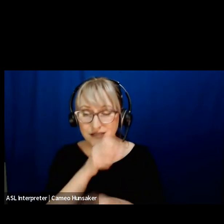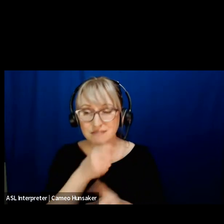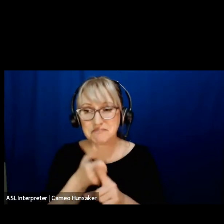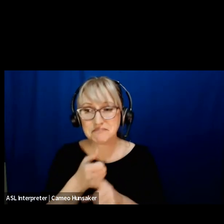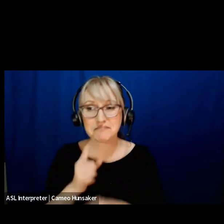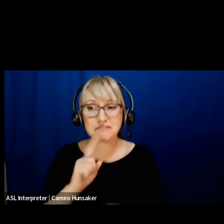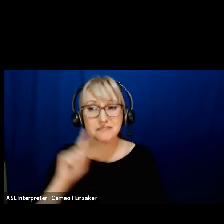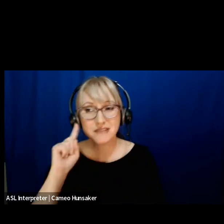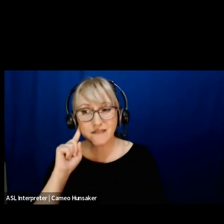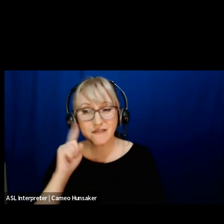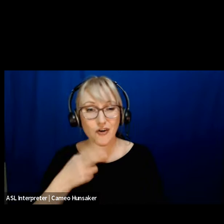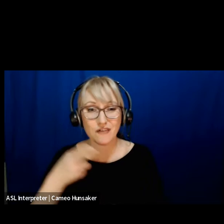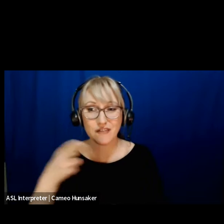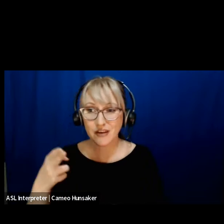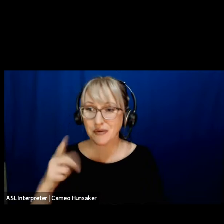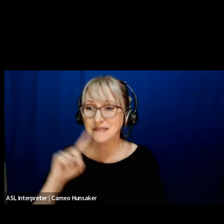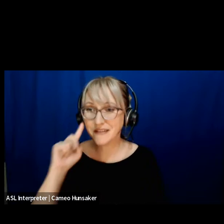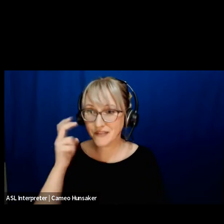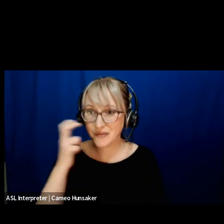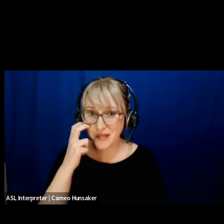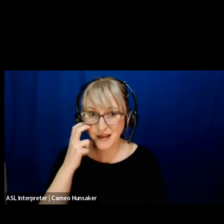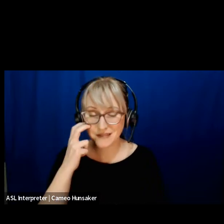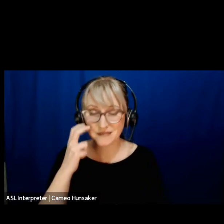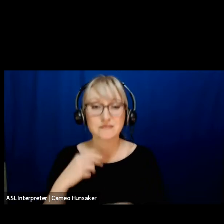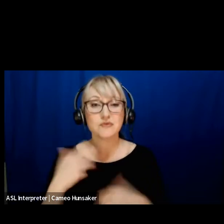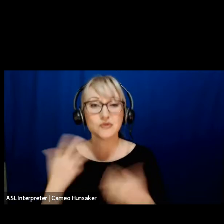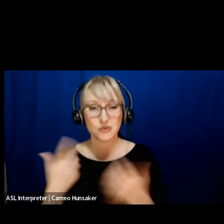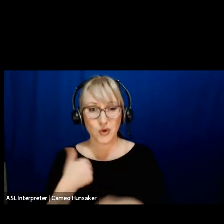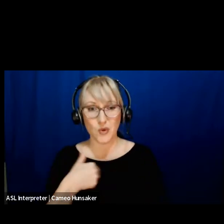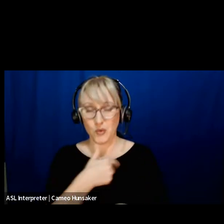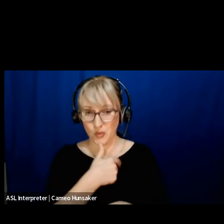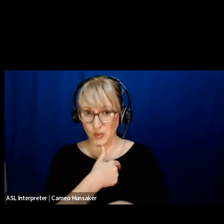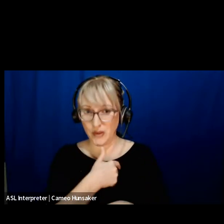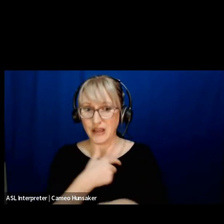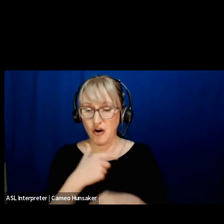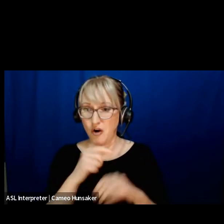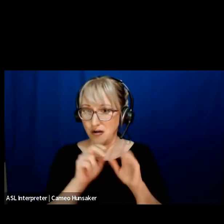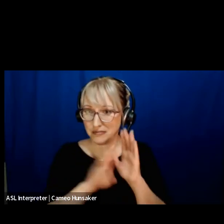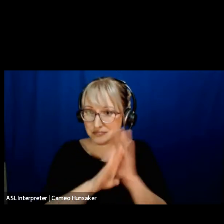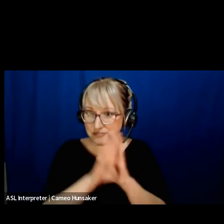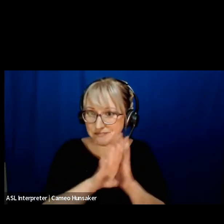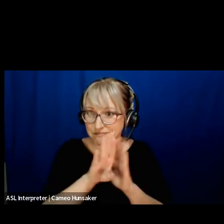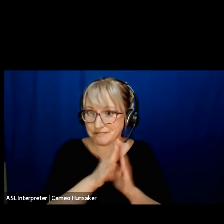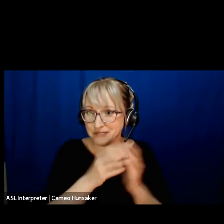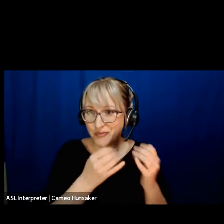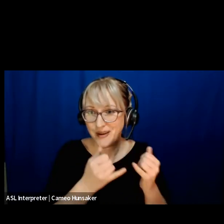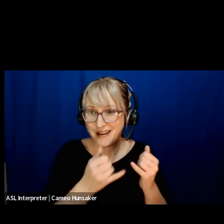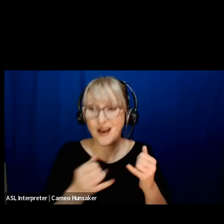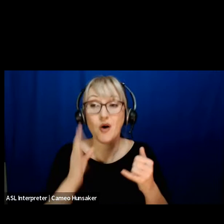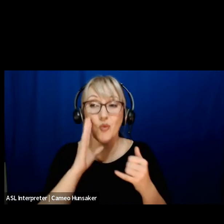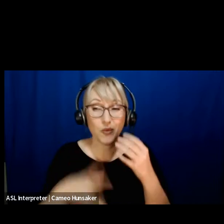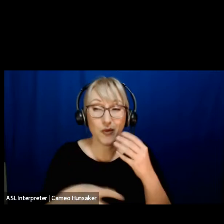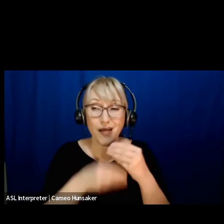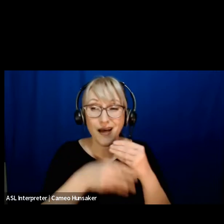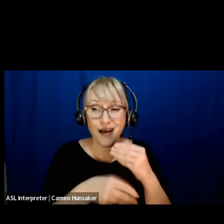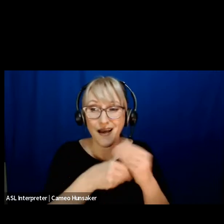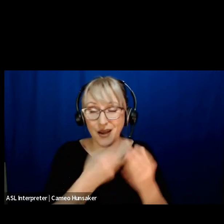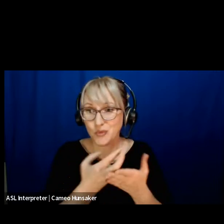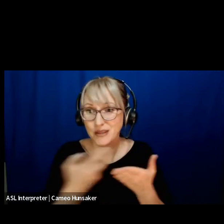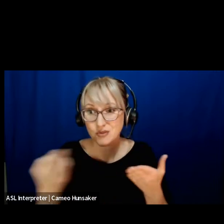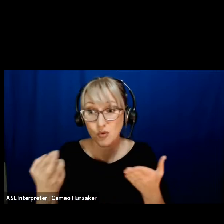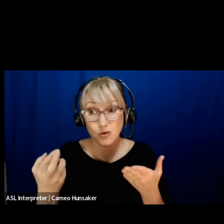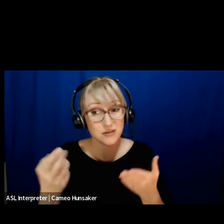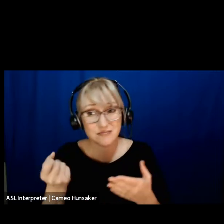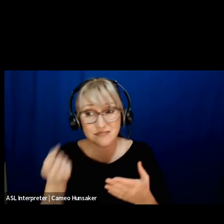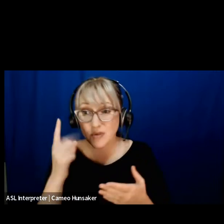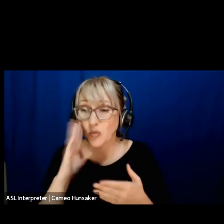deaf, blind. So we're building that out, and we'll be adding in resources that are, again, very easy to